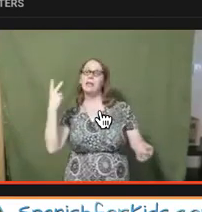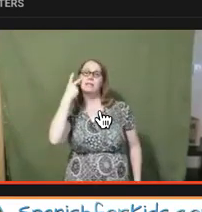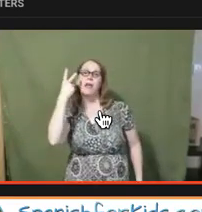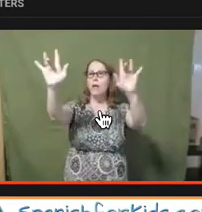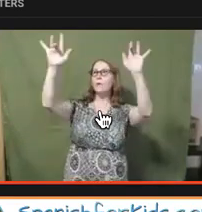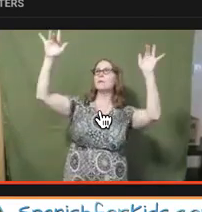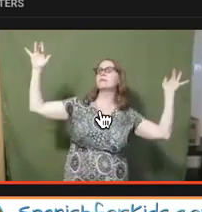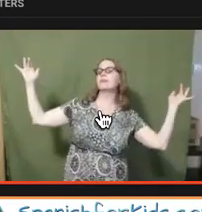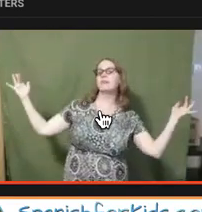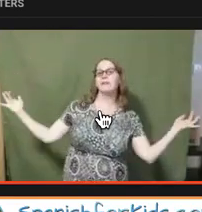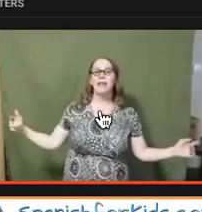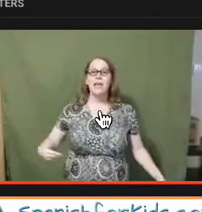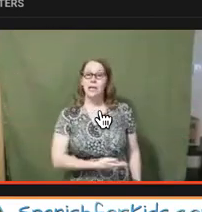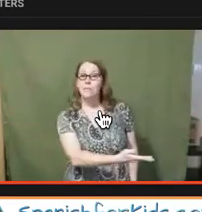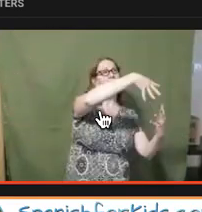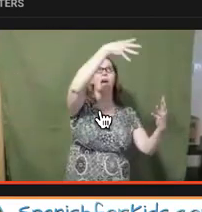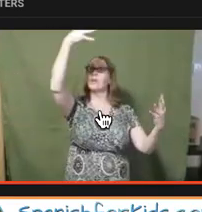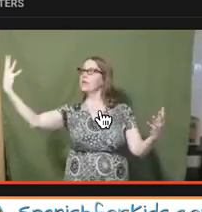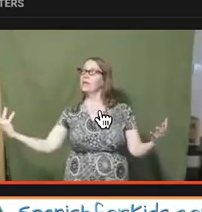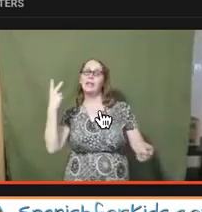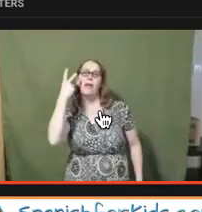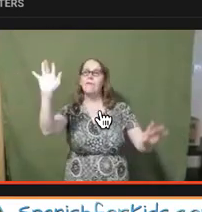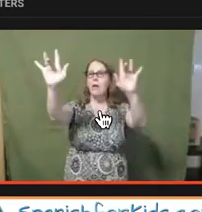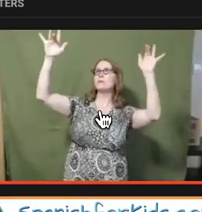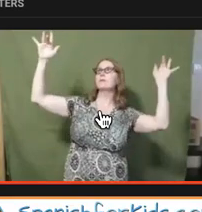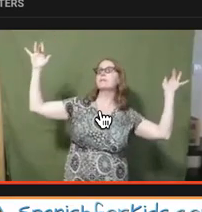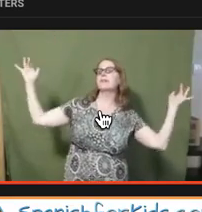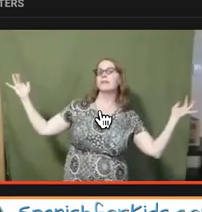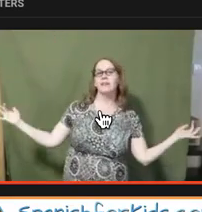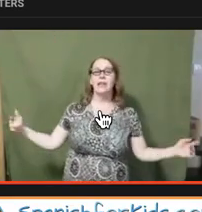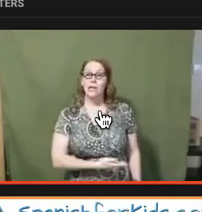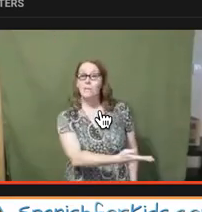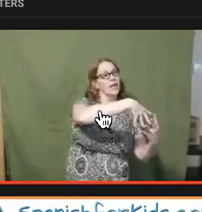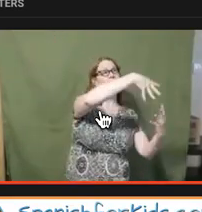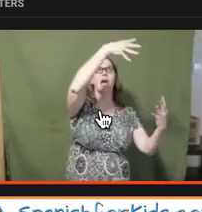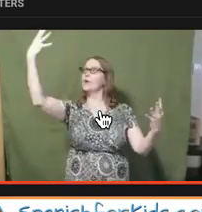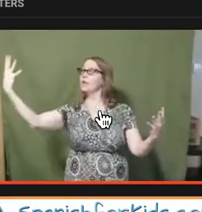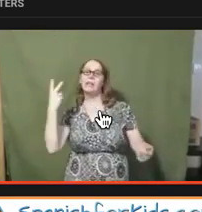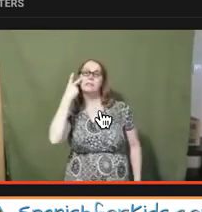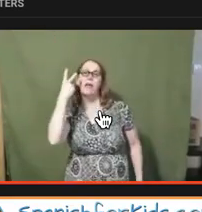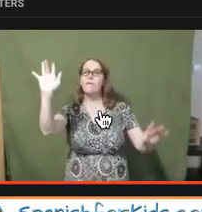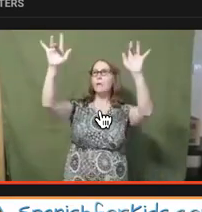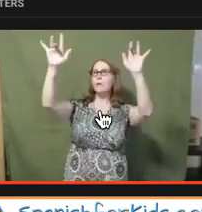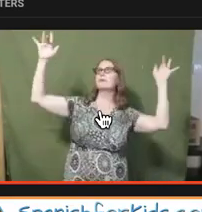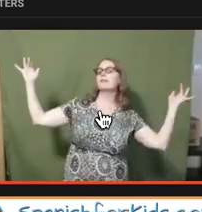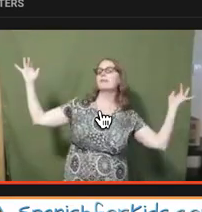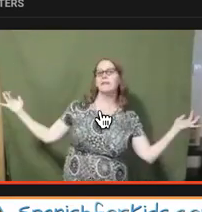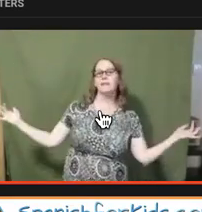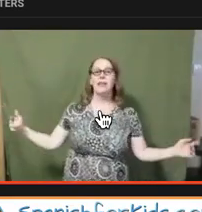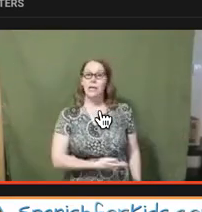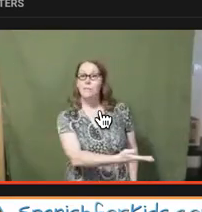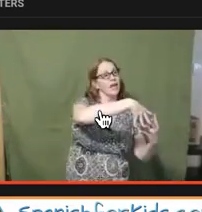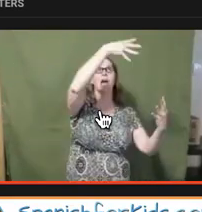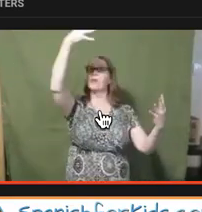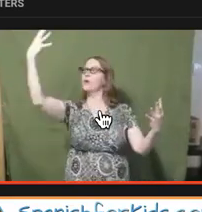va a cantar acerca de los colores. But she does speak in English before singing the song in